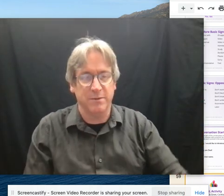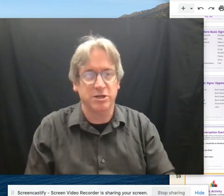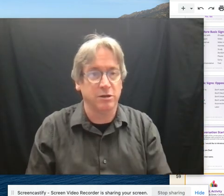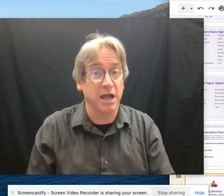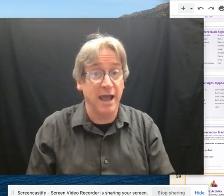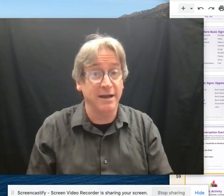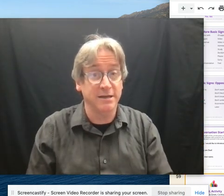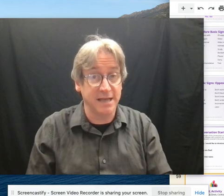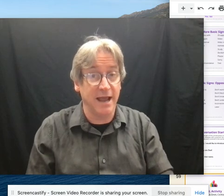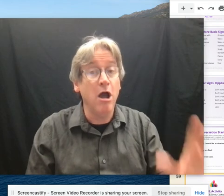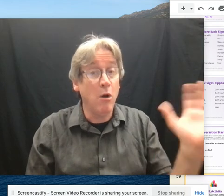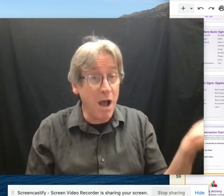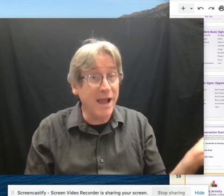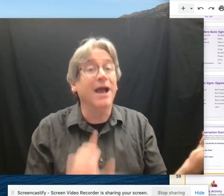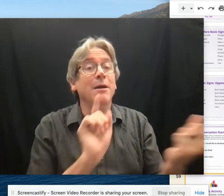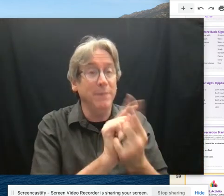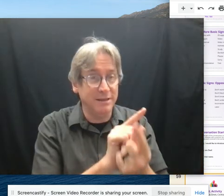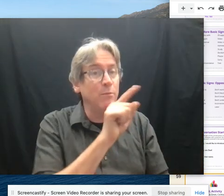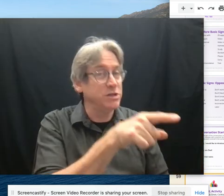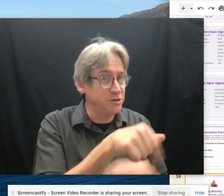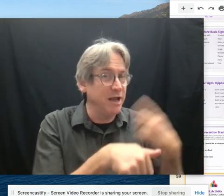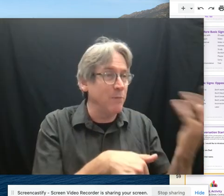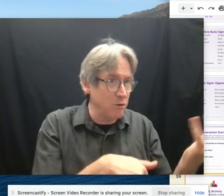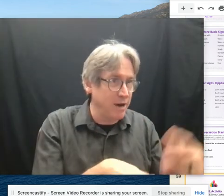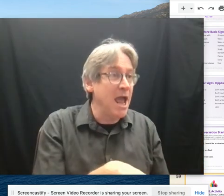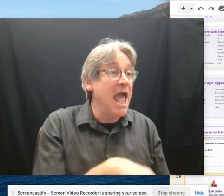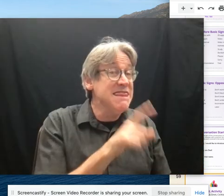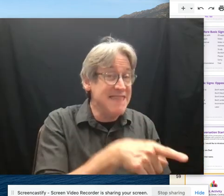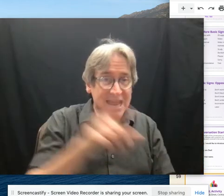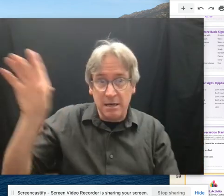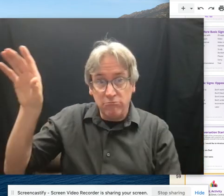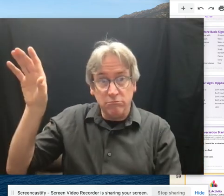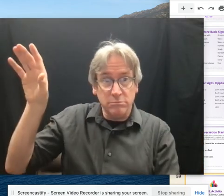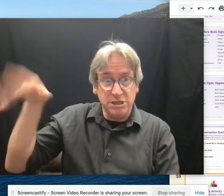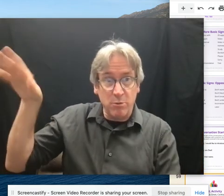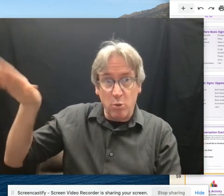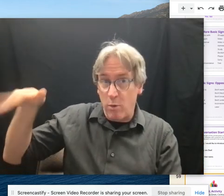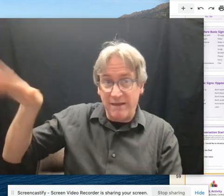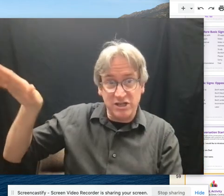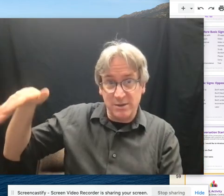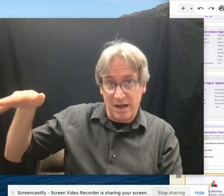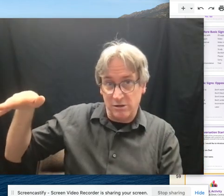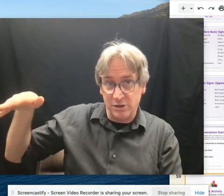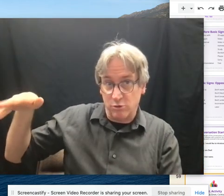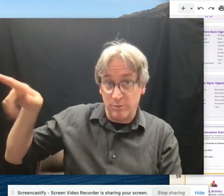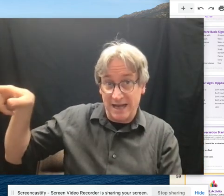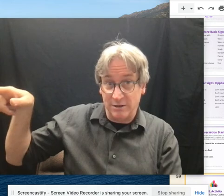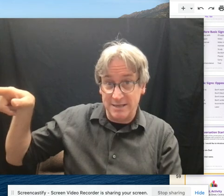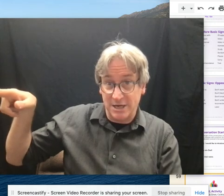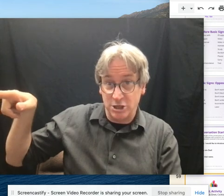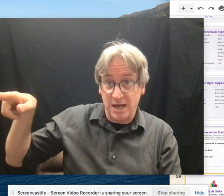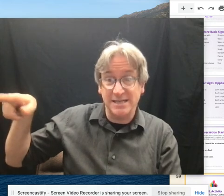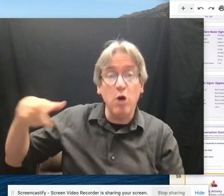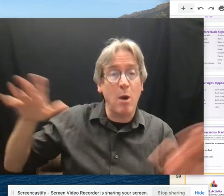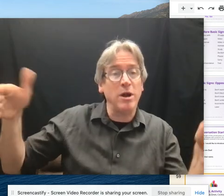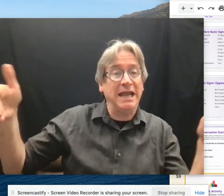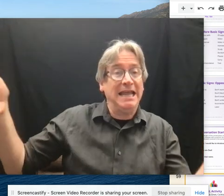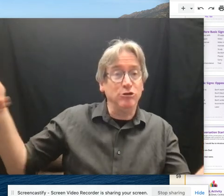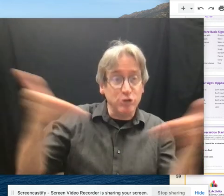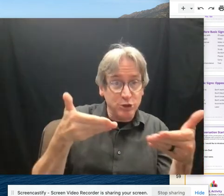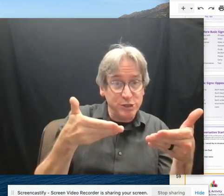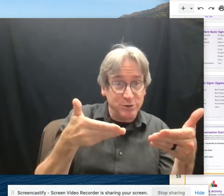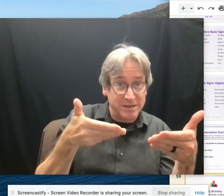6 feet from each other and say, oh, hi, meet them. What's your name? Oh, great. Then someone will wave to someone else in the room, get their attention and say, oh, I